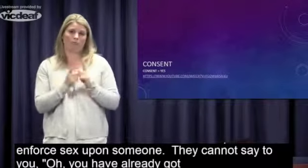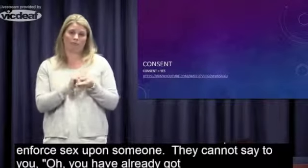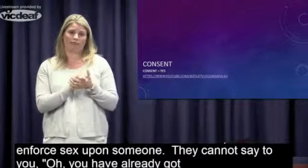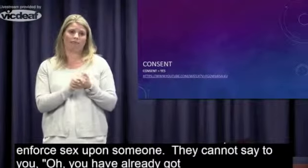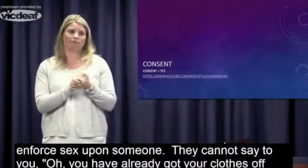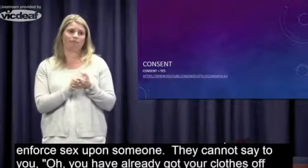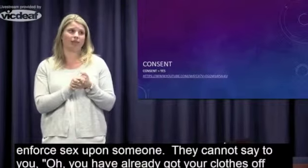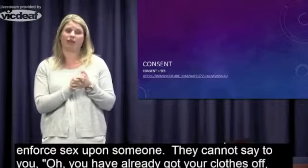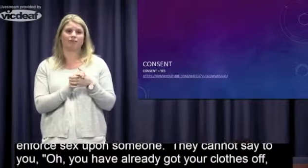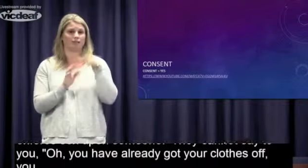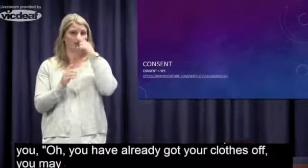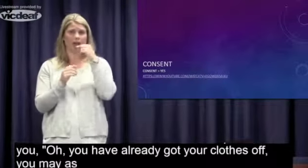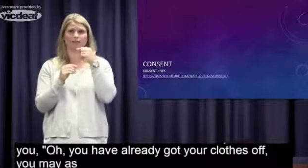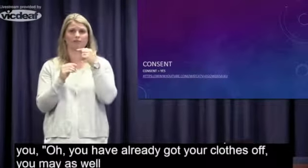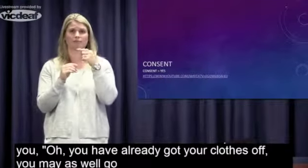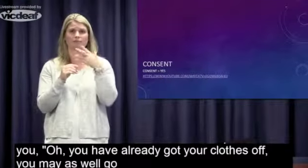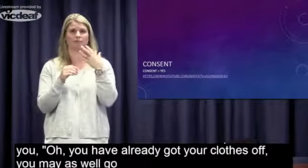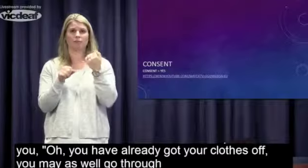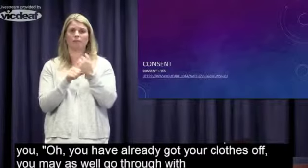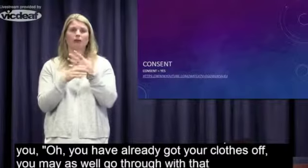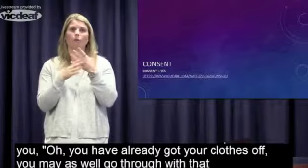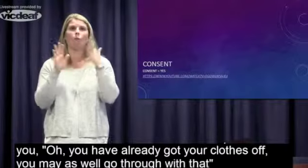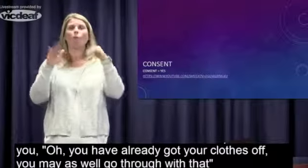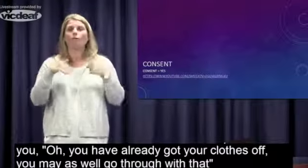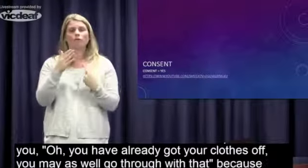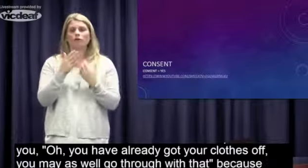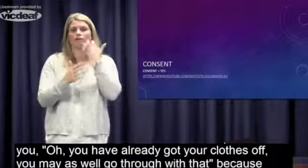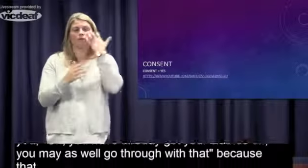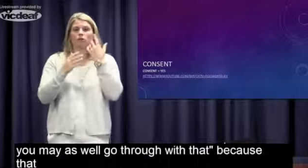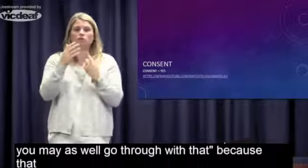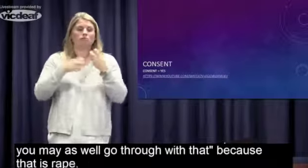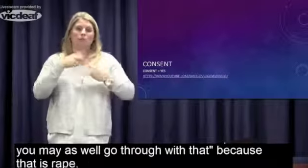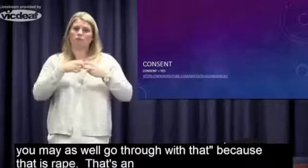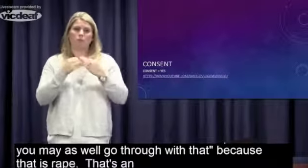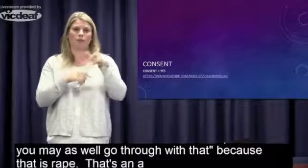rape. And that's an awful thing that can happen. And